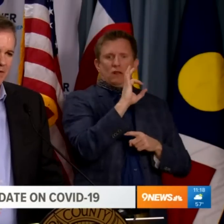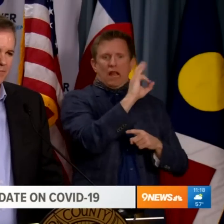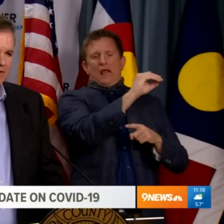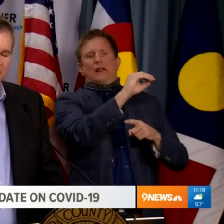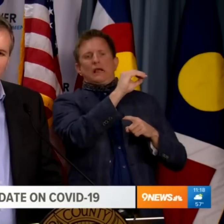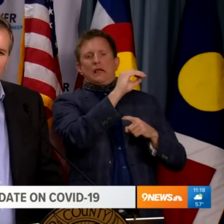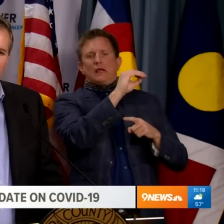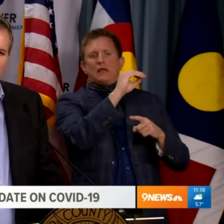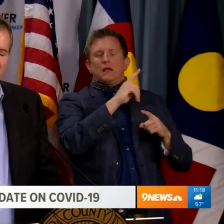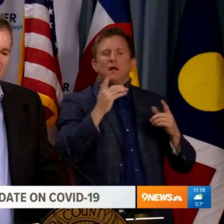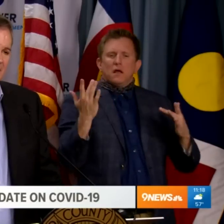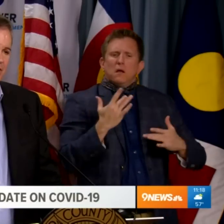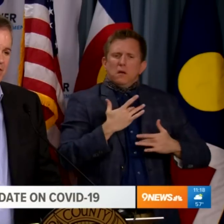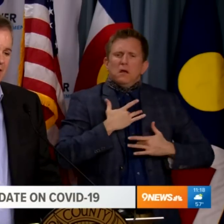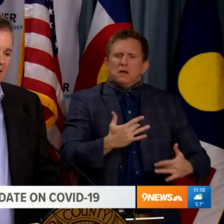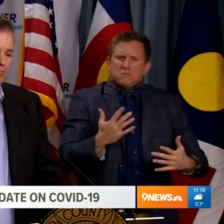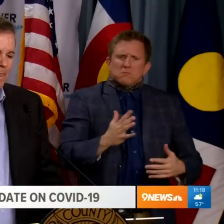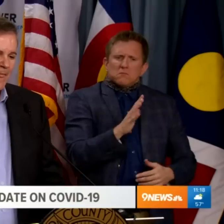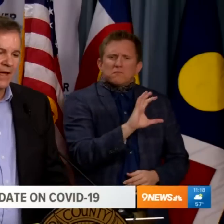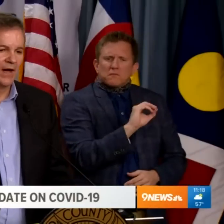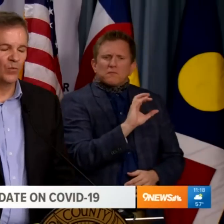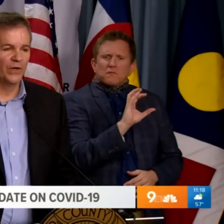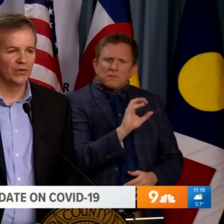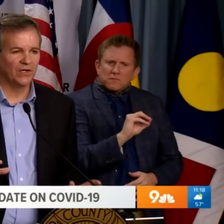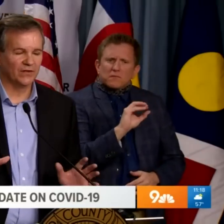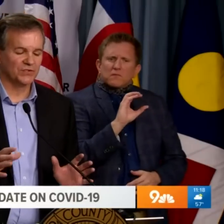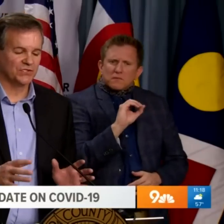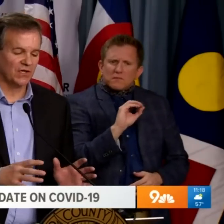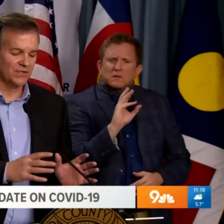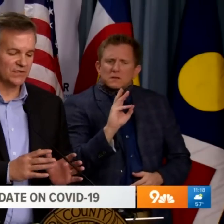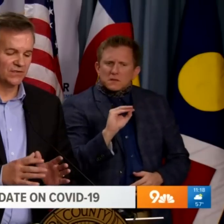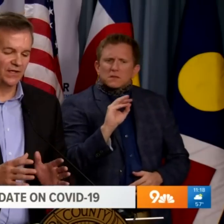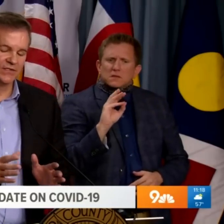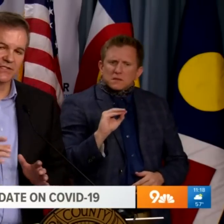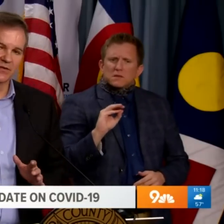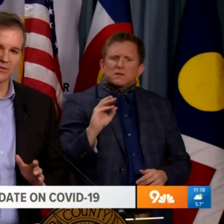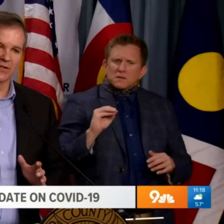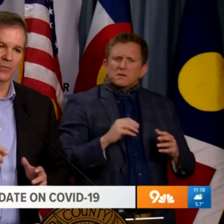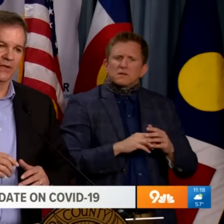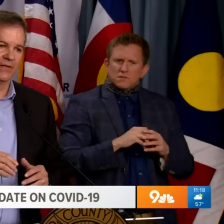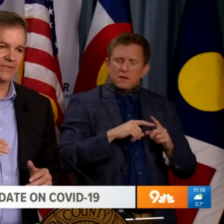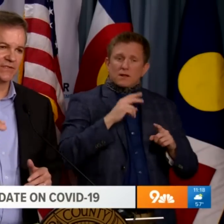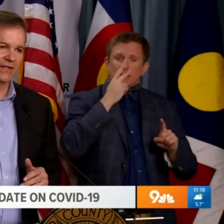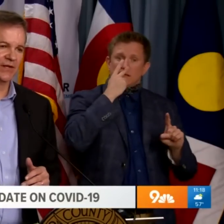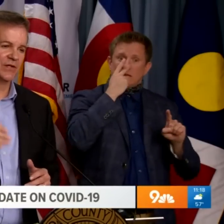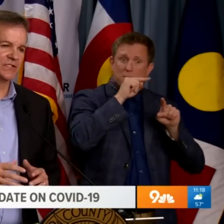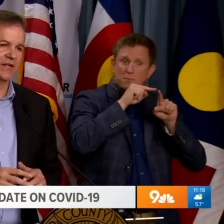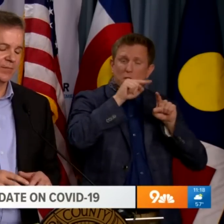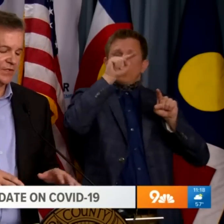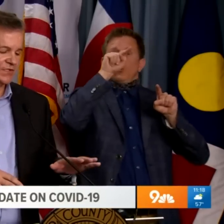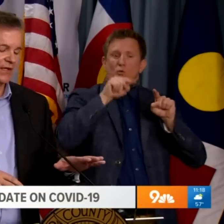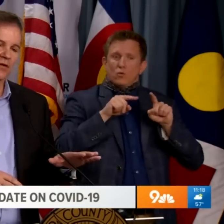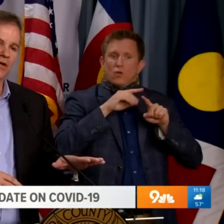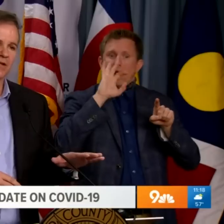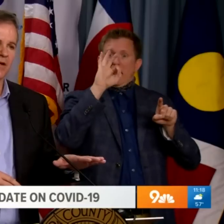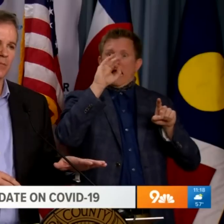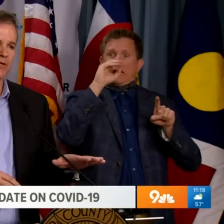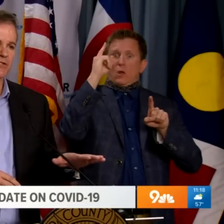a stabilizing of the number of cases that we see every day. In those areas, when you look at those charts, you see a little blip here and